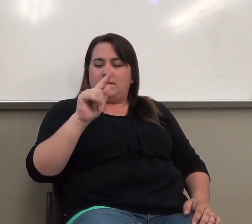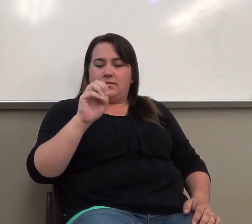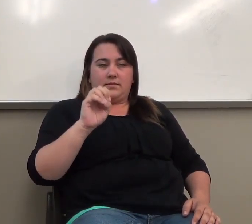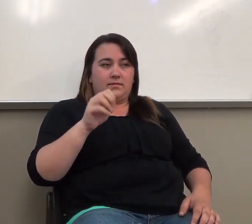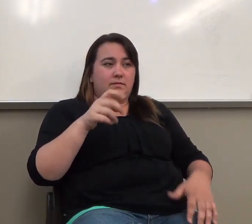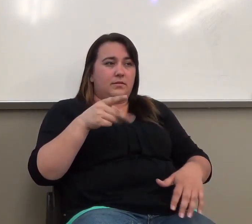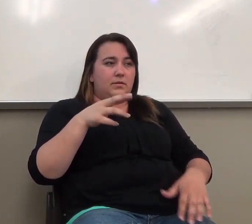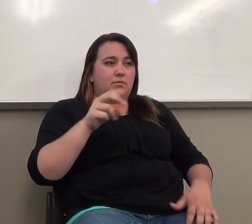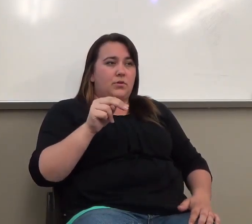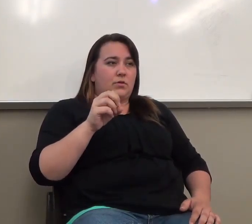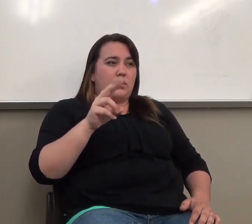a little list of